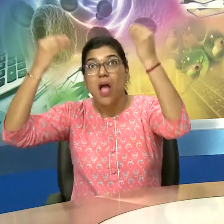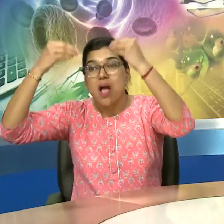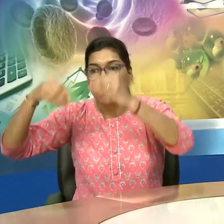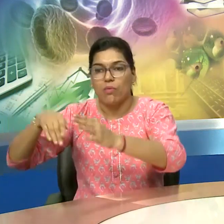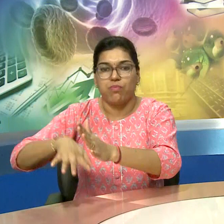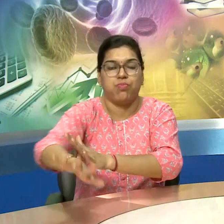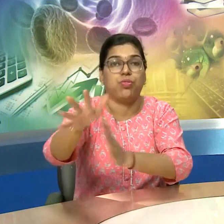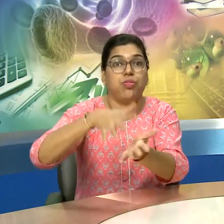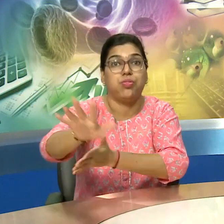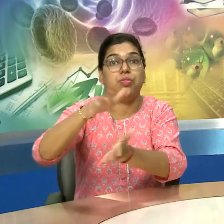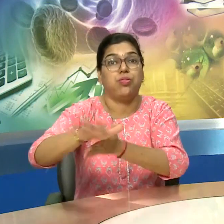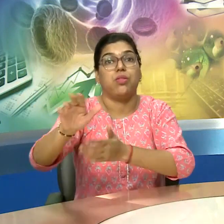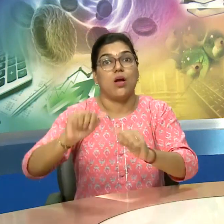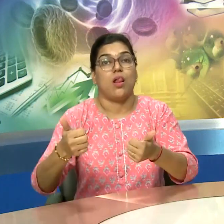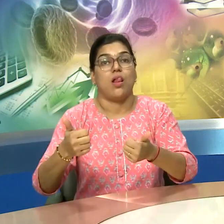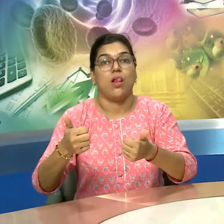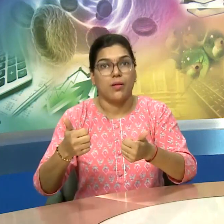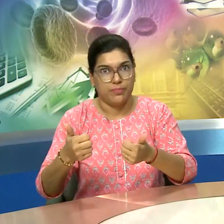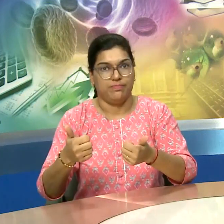plants and trees leads to soil erosion.